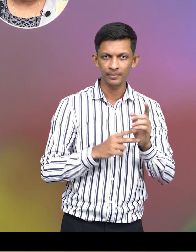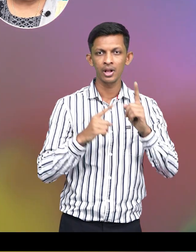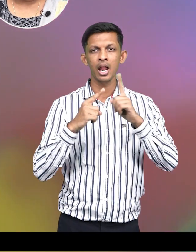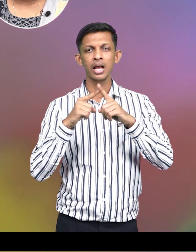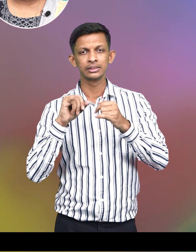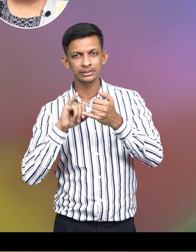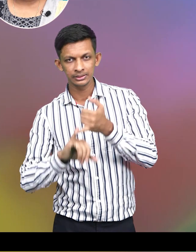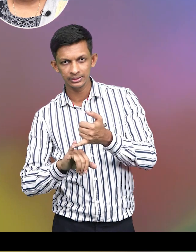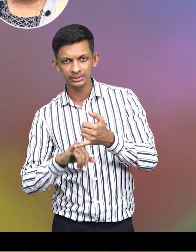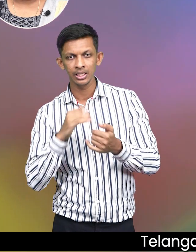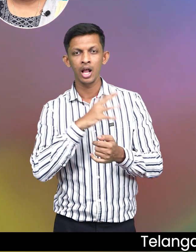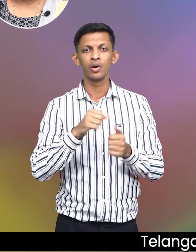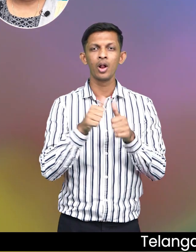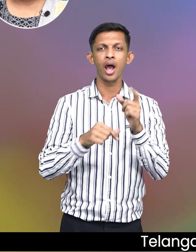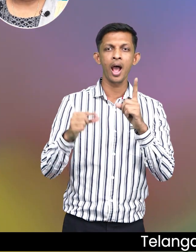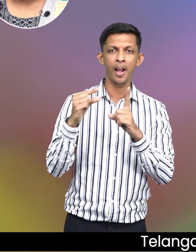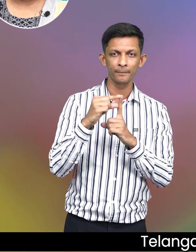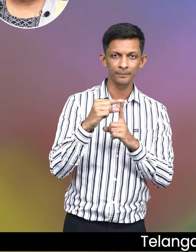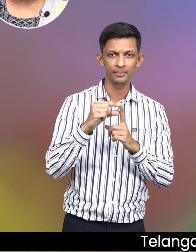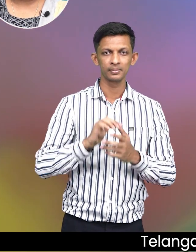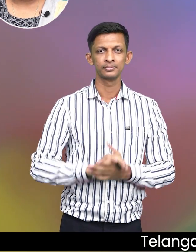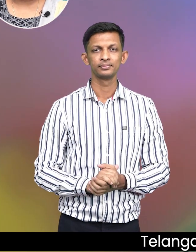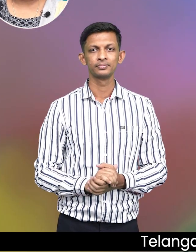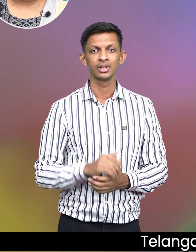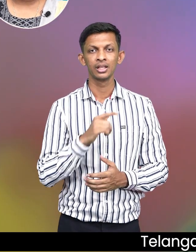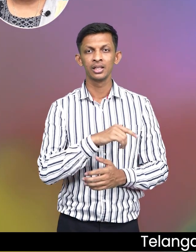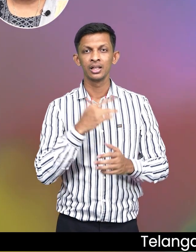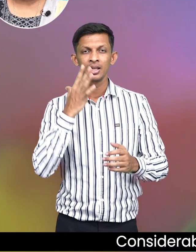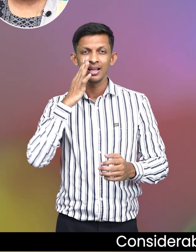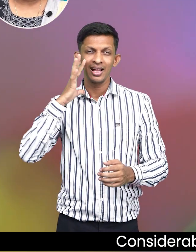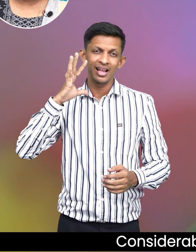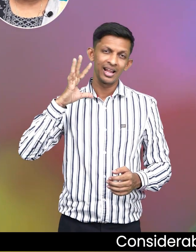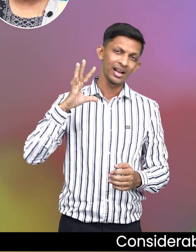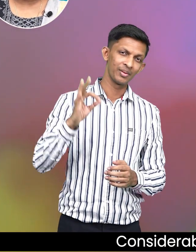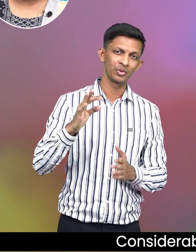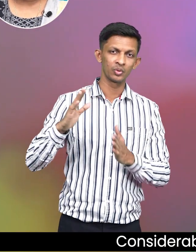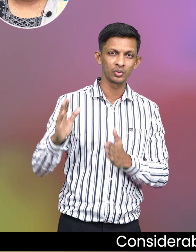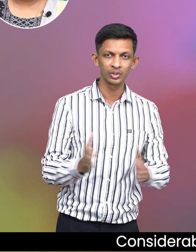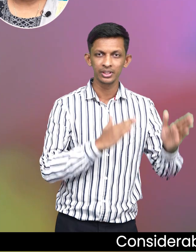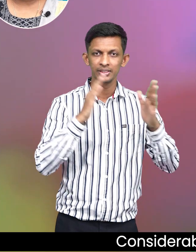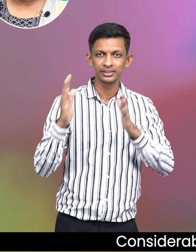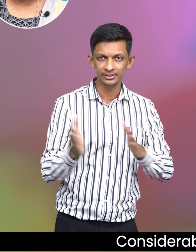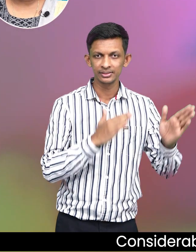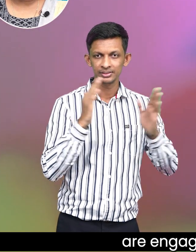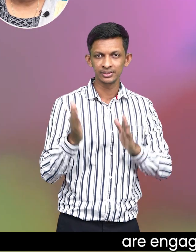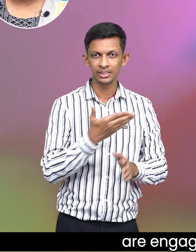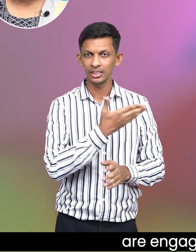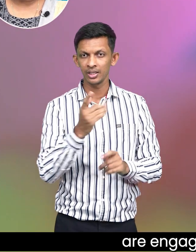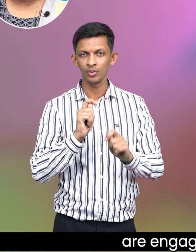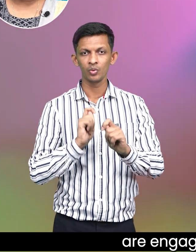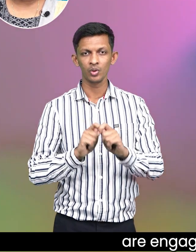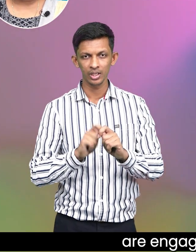Tamil Nadu, Telangana and Andhra Pradesh. Considerable section of these workers